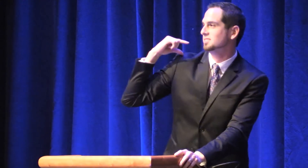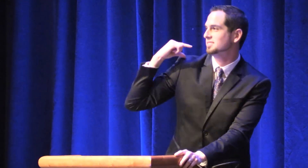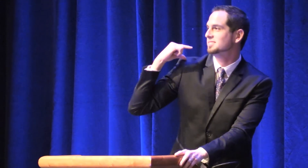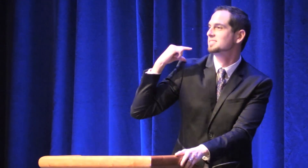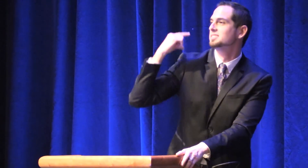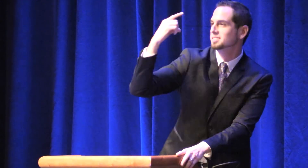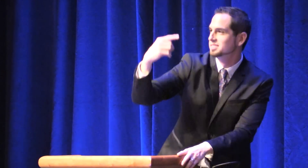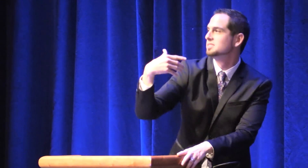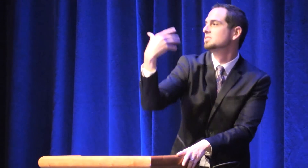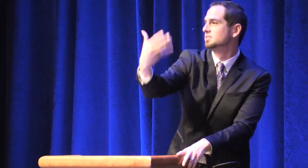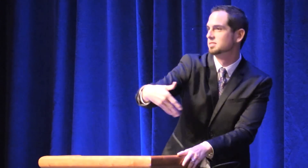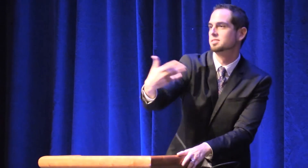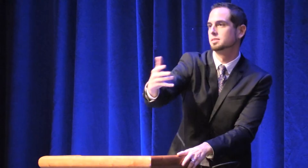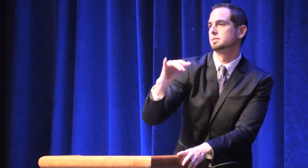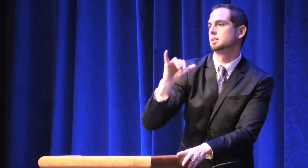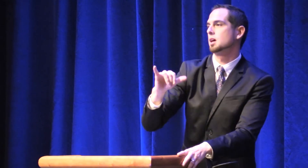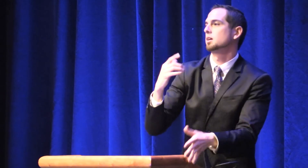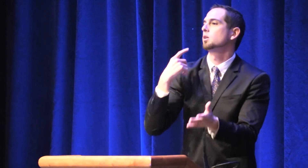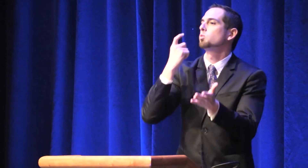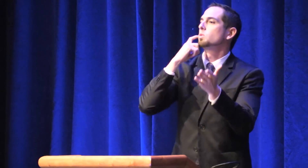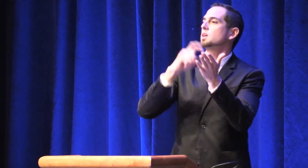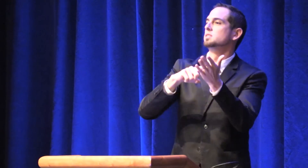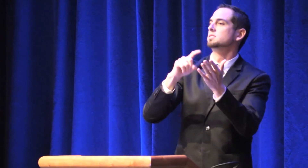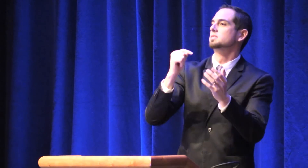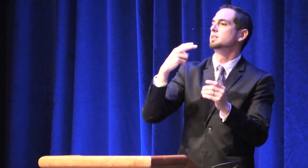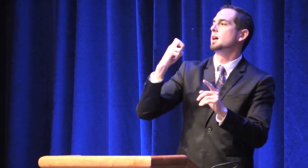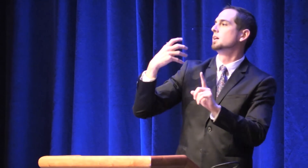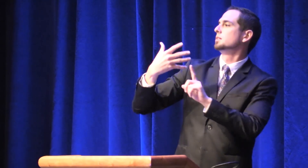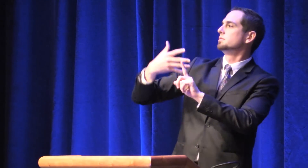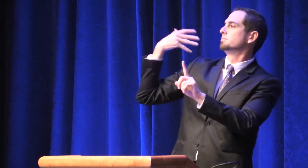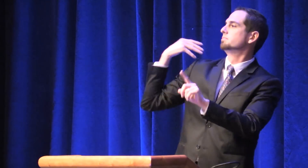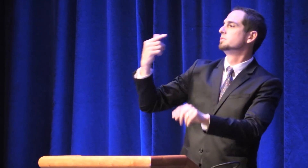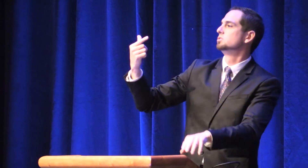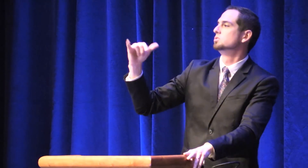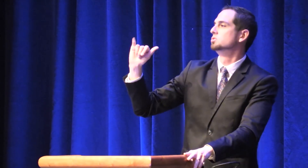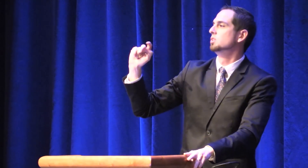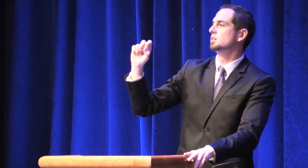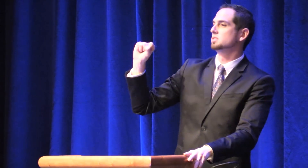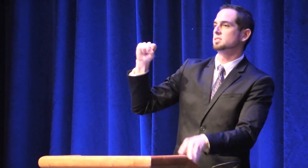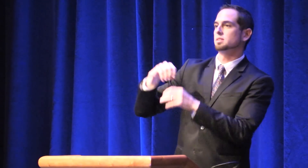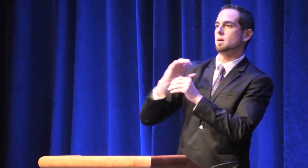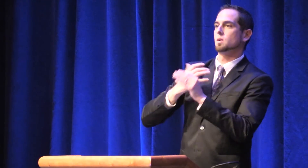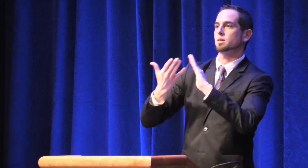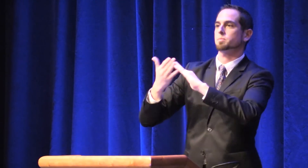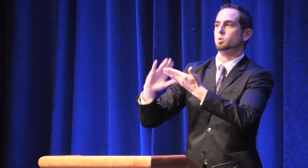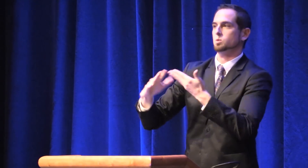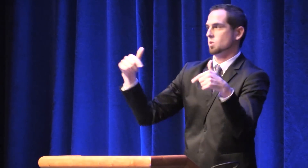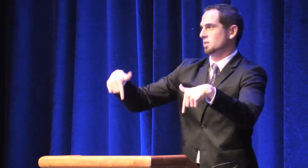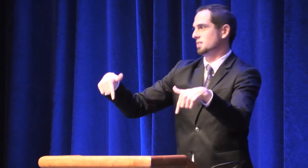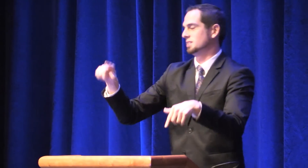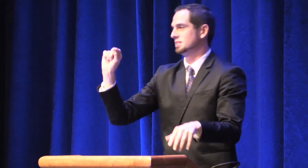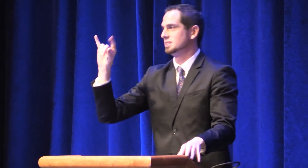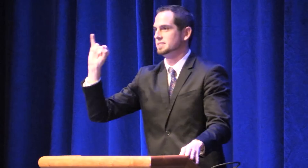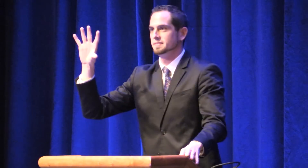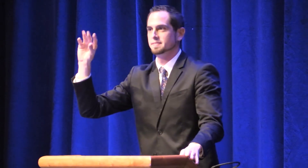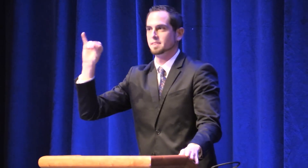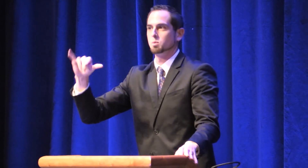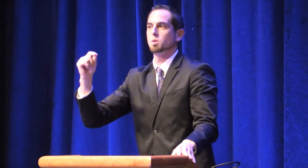giant myself, because I was propelled by the work that they've done. And I owe a lot